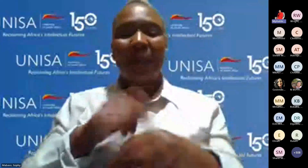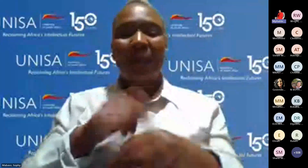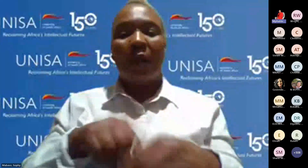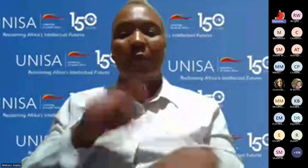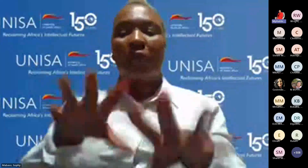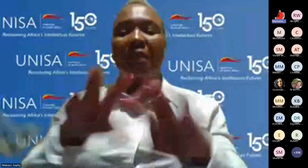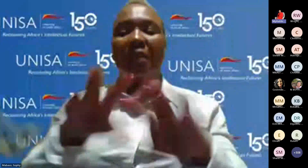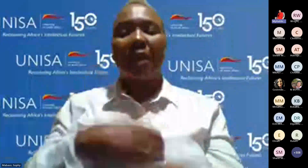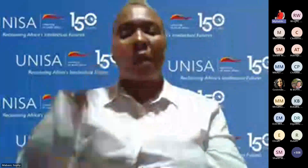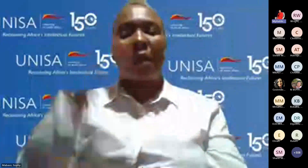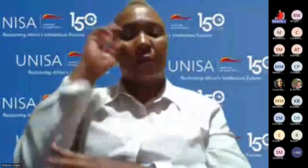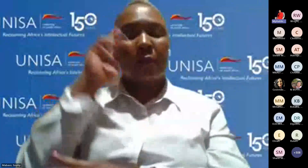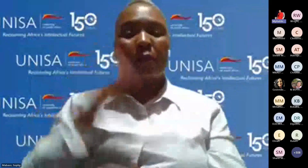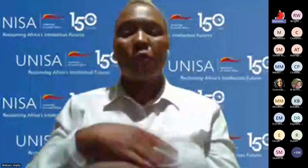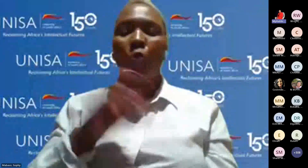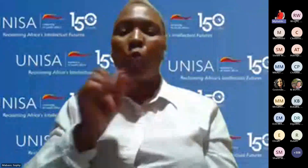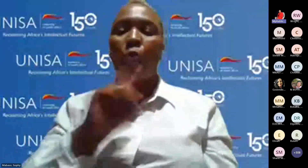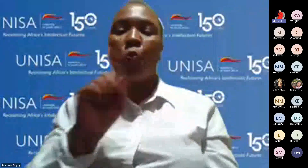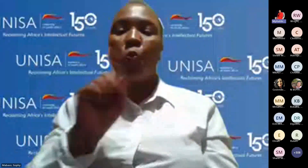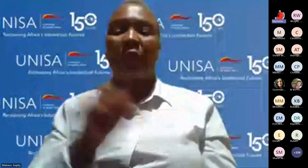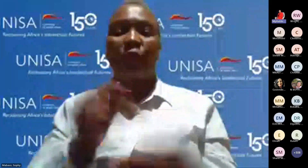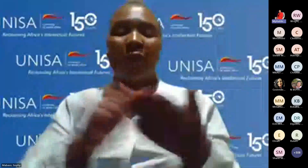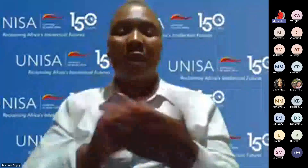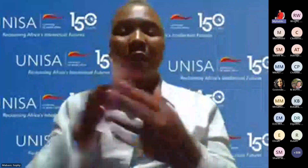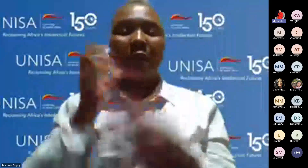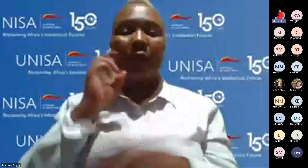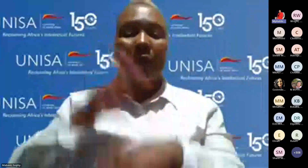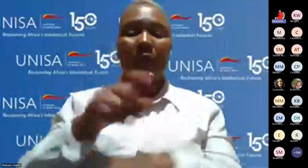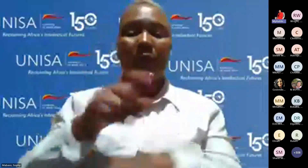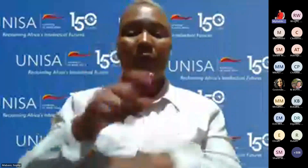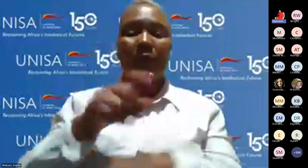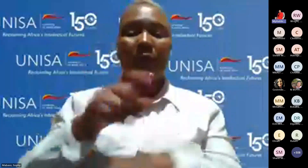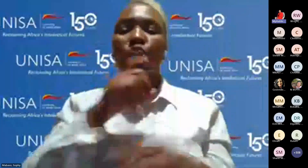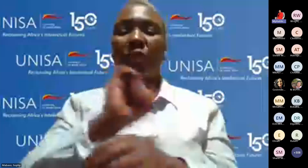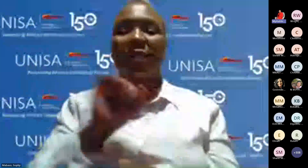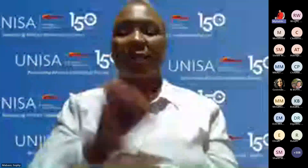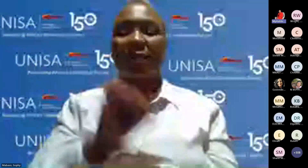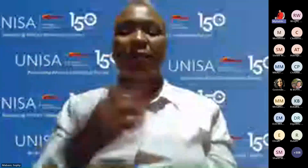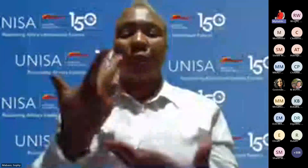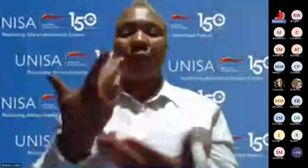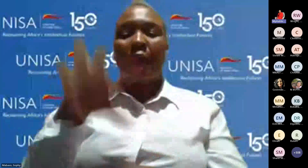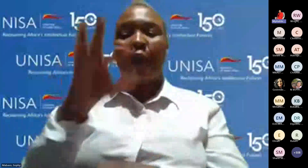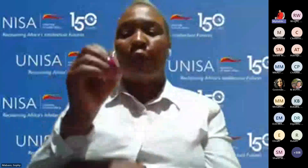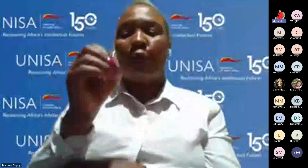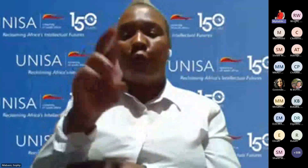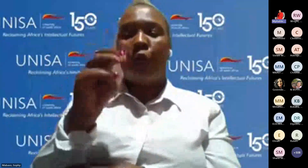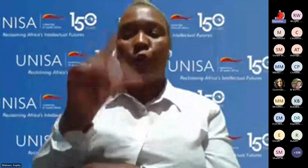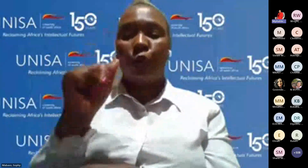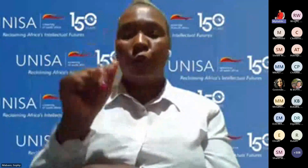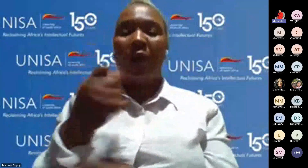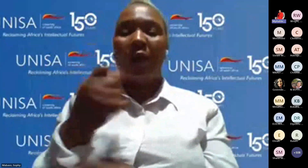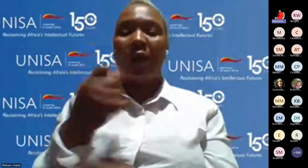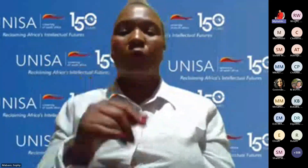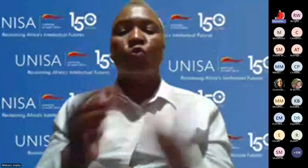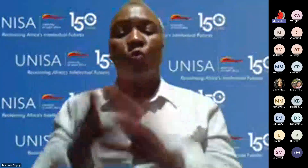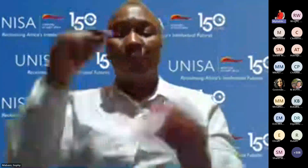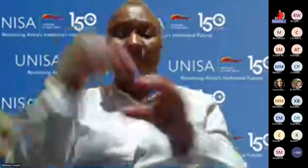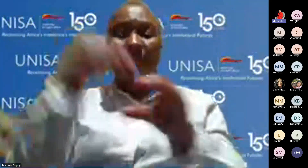you are writing require you to use a formula. I'm giving an example. For you to go into